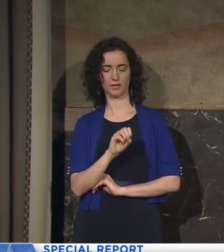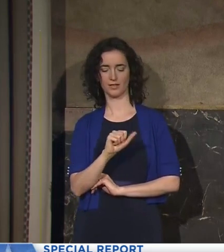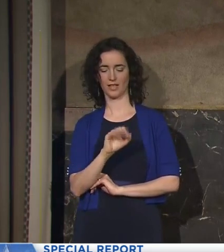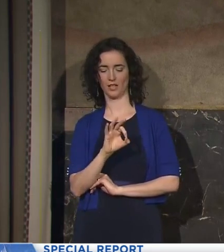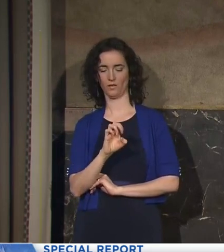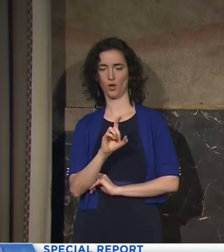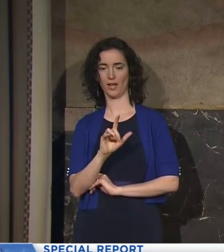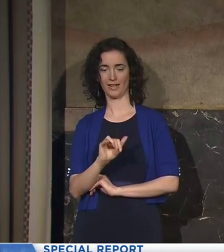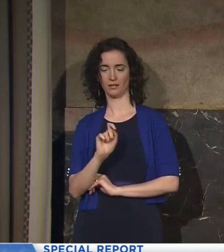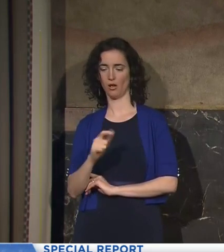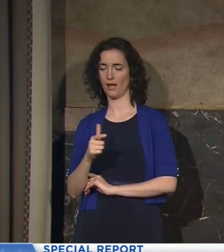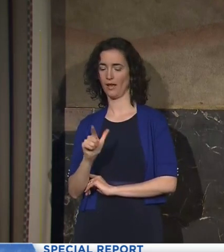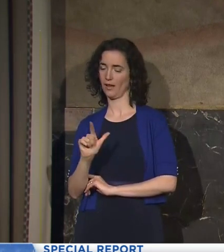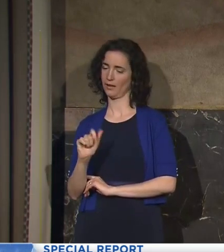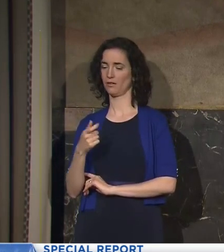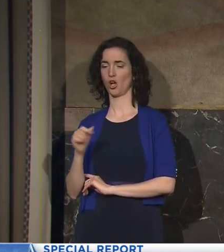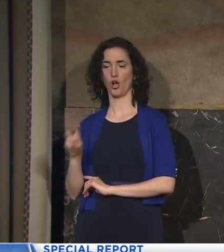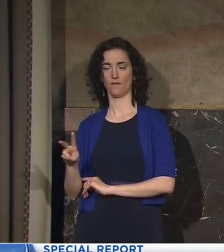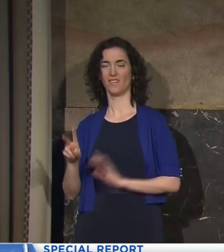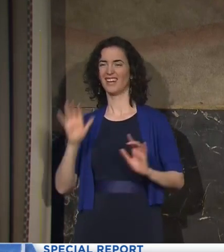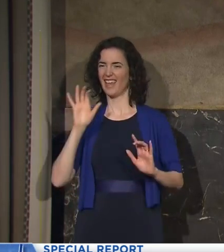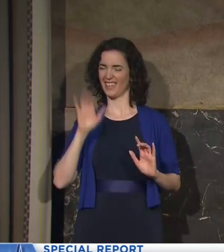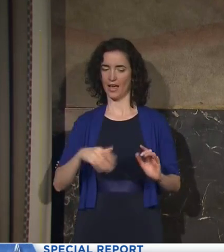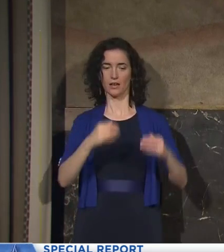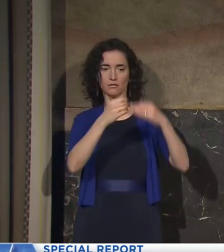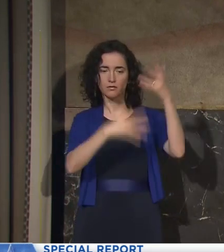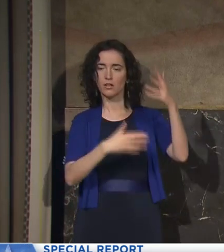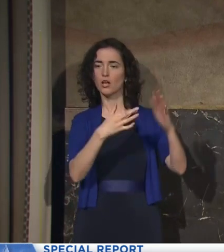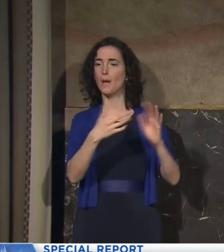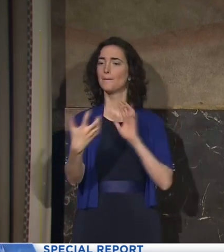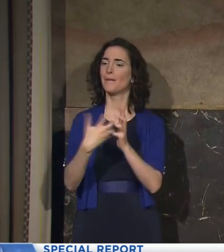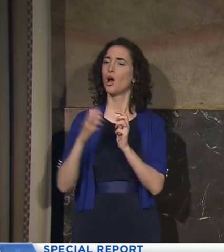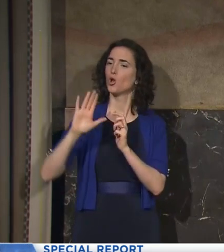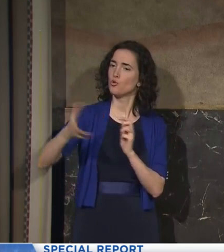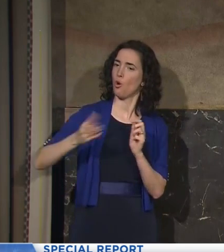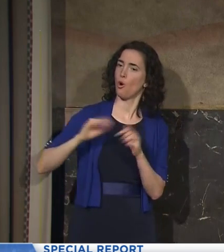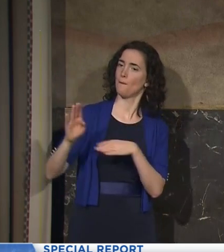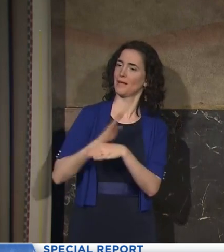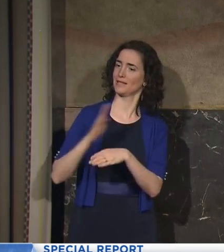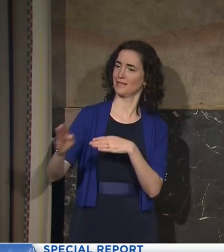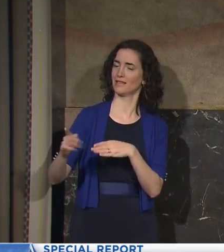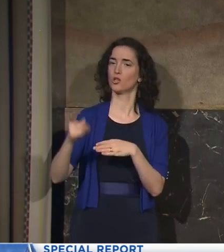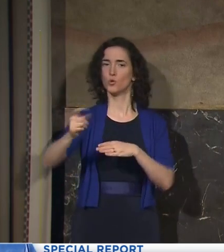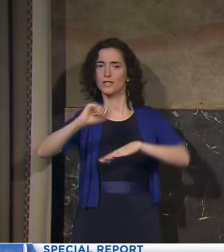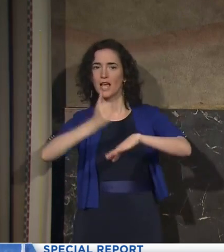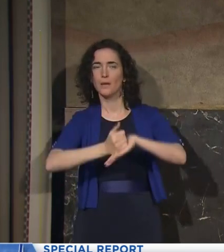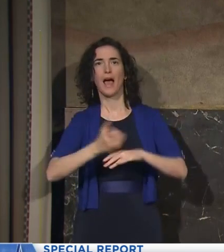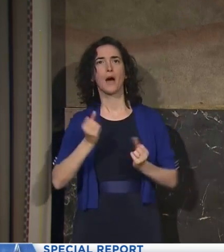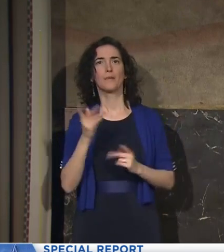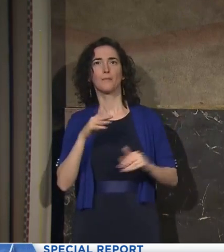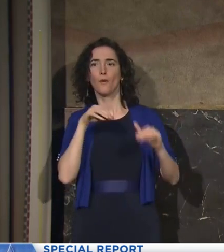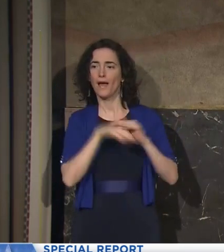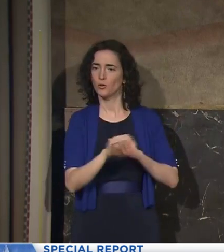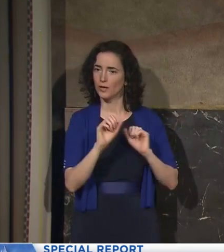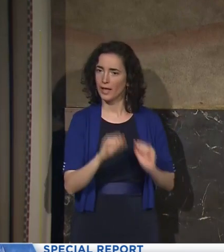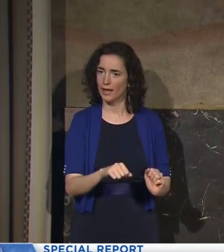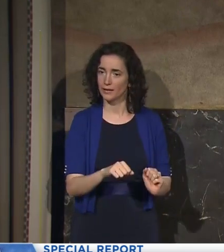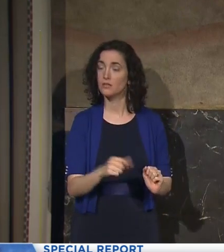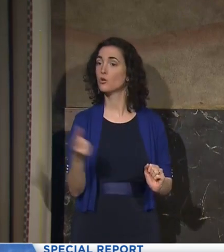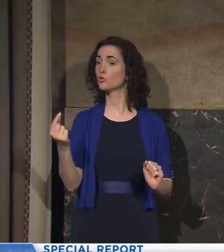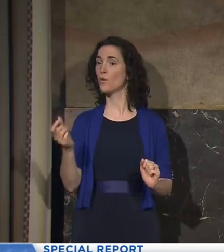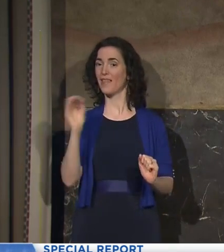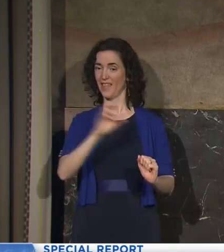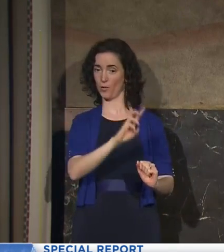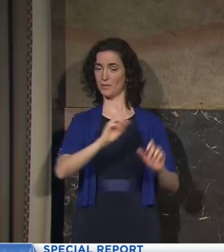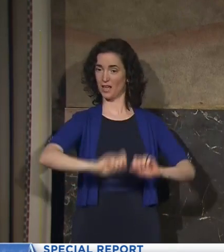type to help you to establish how many people you can have inside at a certain time. And once you register, you will